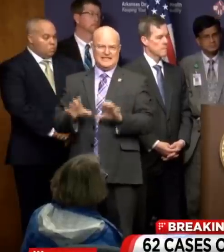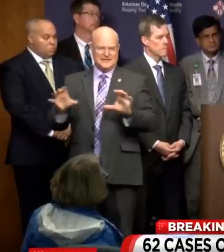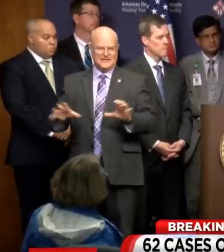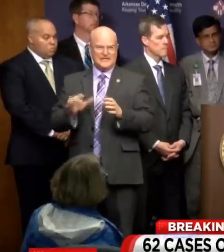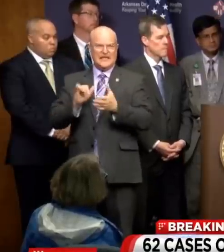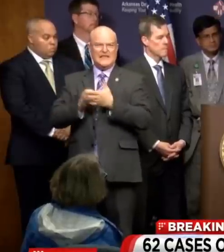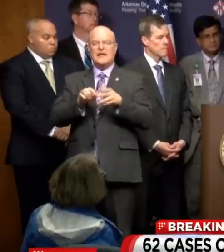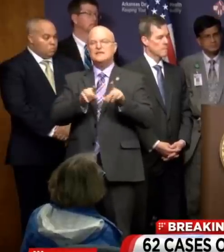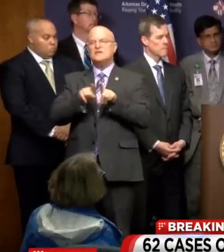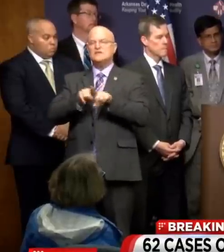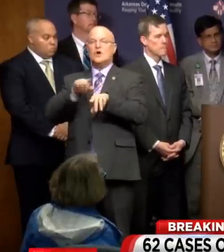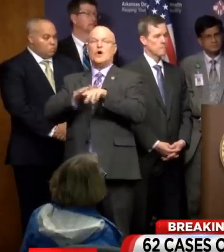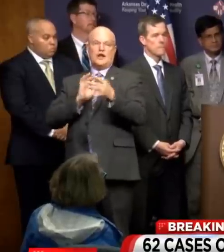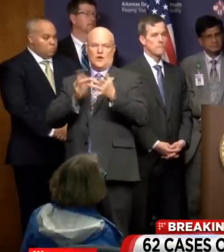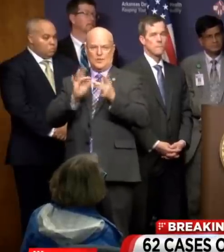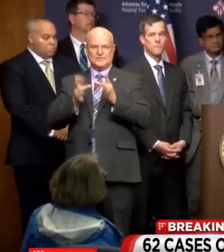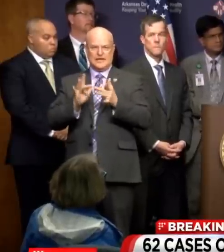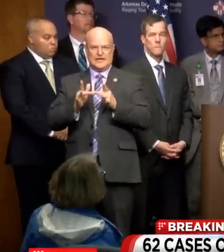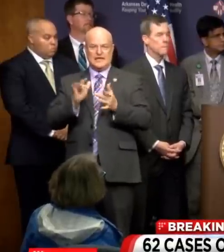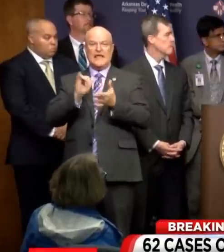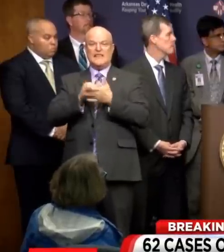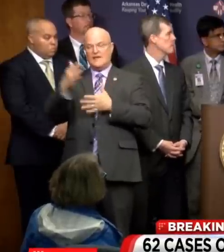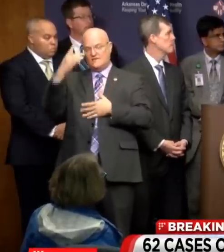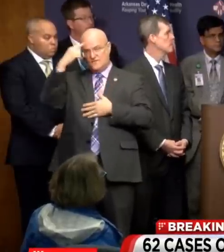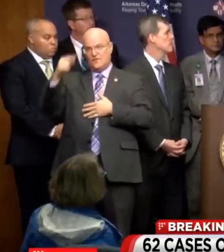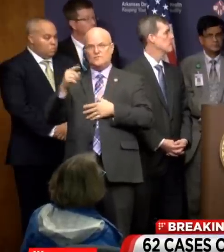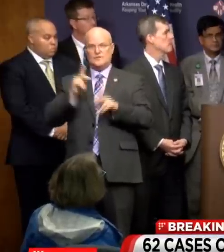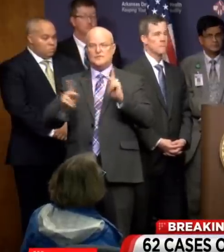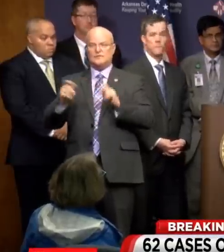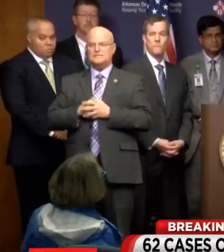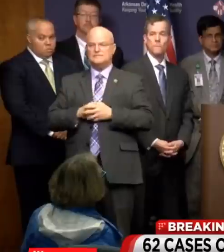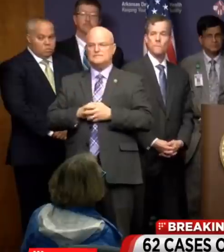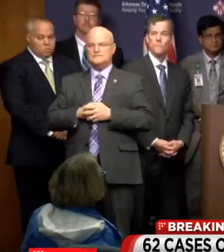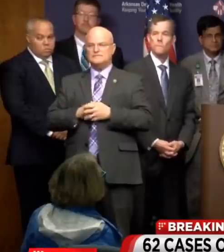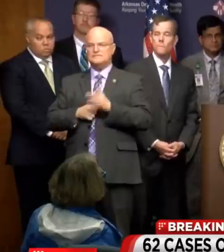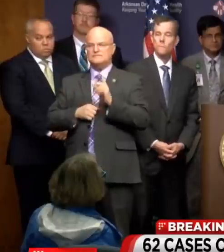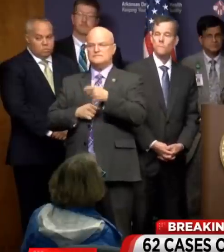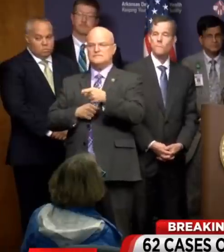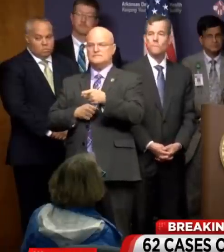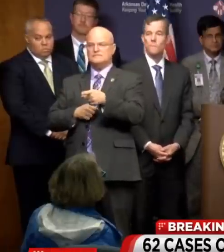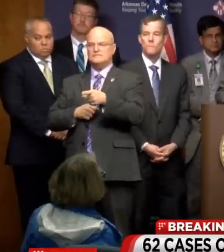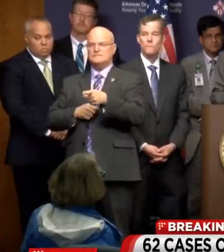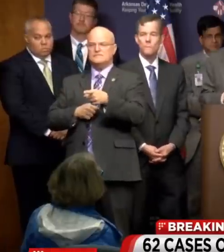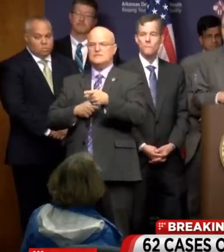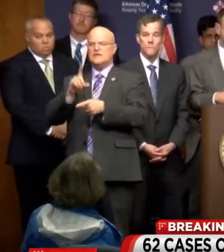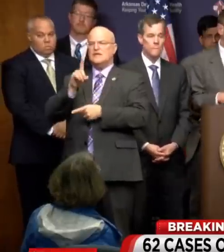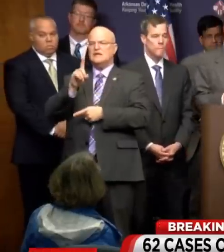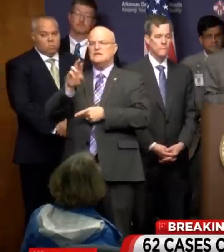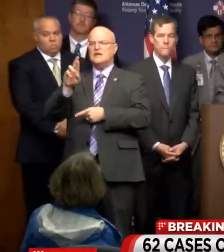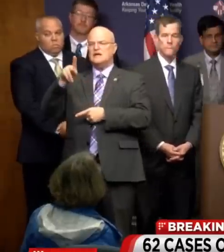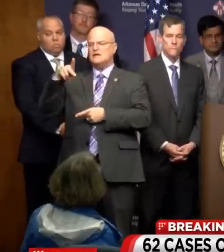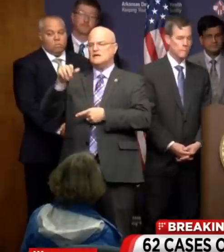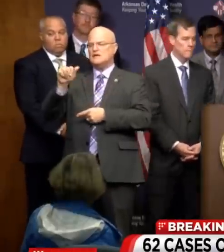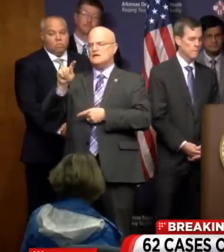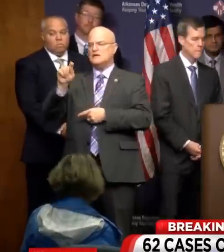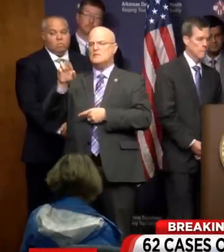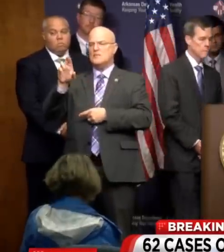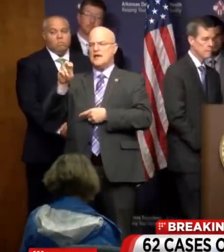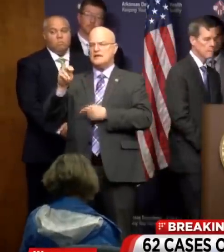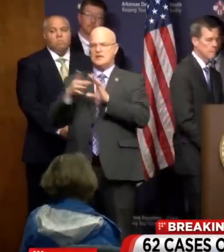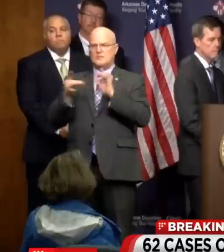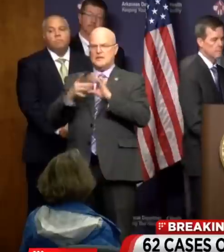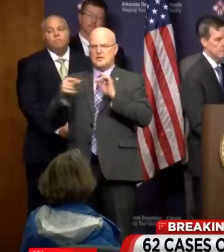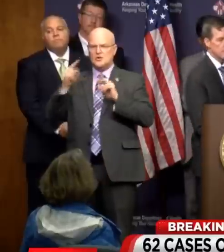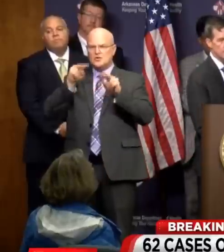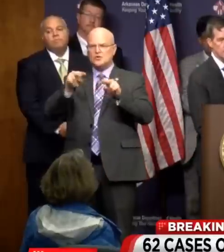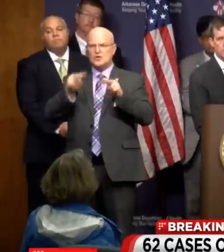and that's also on our website. And that's there for clinicians. One final question right here. Dr. Patterson, you mentioned that you